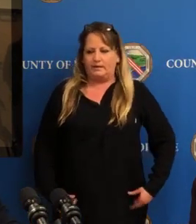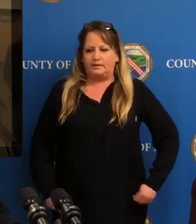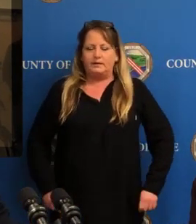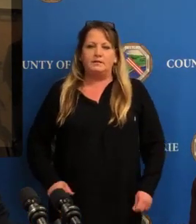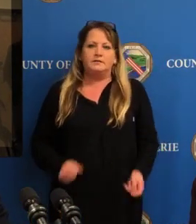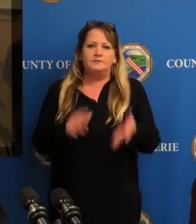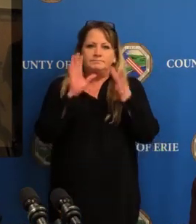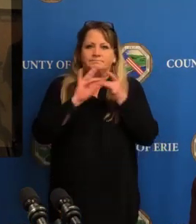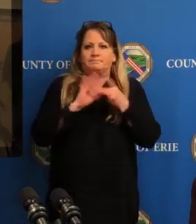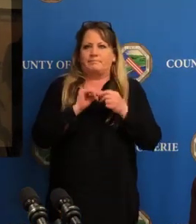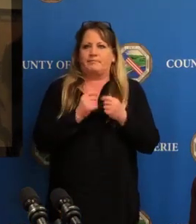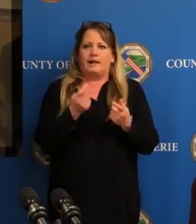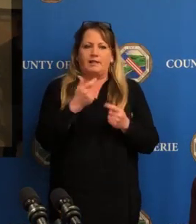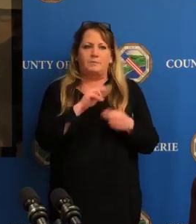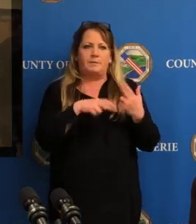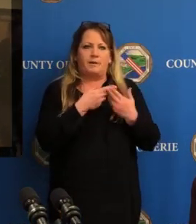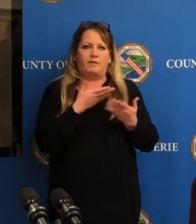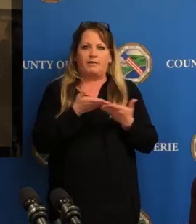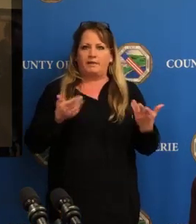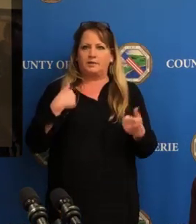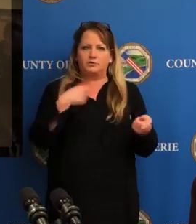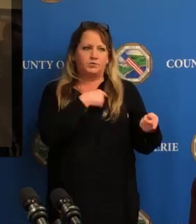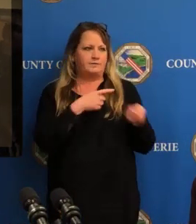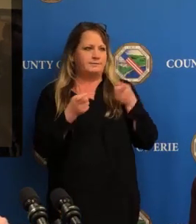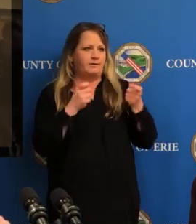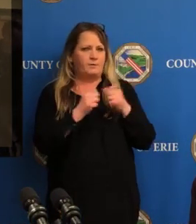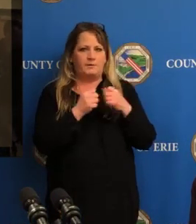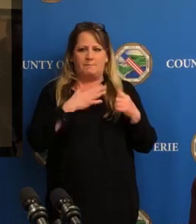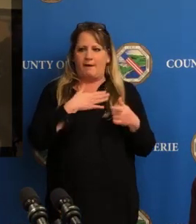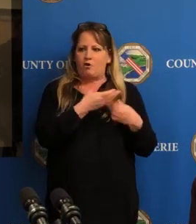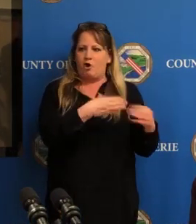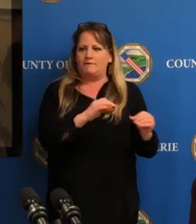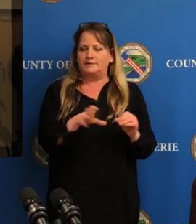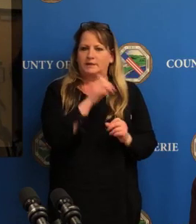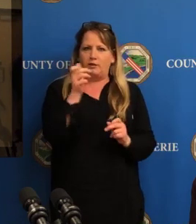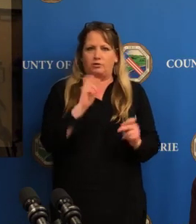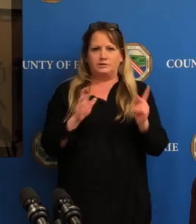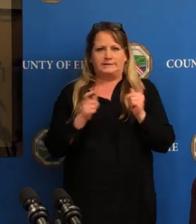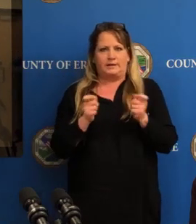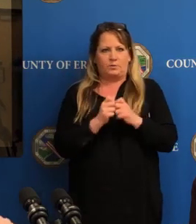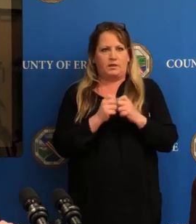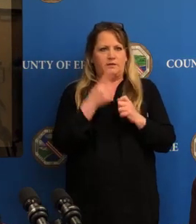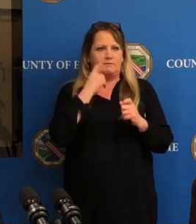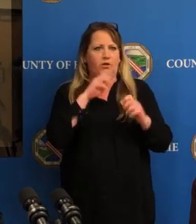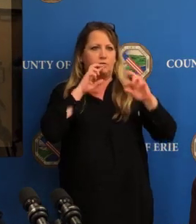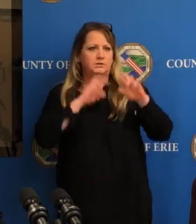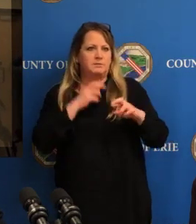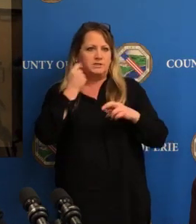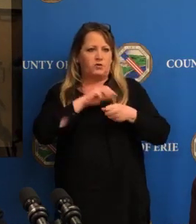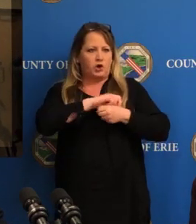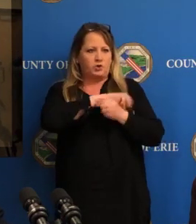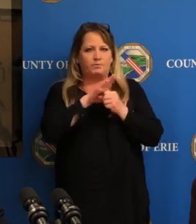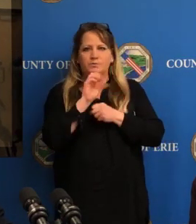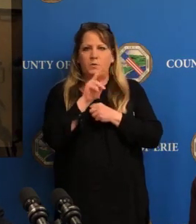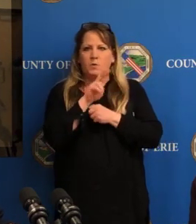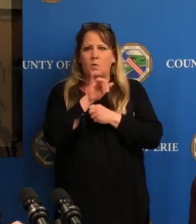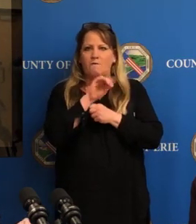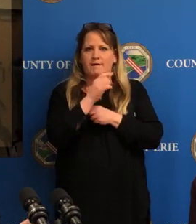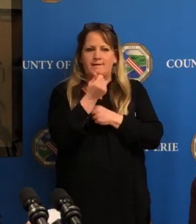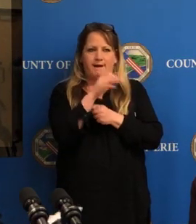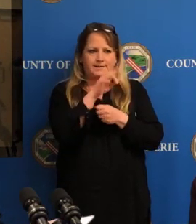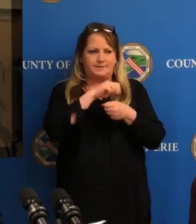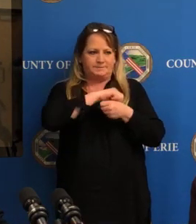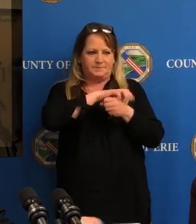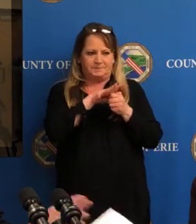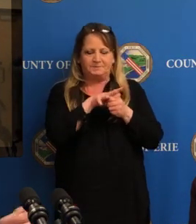Talk a little bit about some of the things that we've been dealing with at my office and others have been dealing with in regards to the response of COVID-19. We know that there is